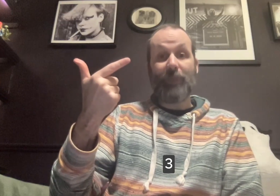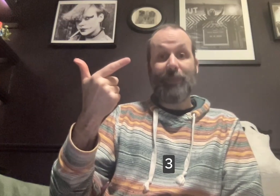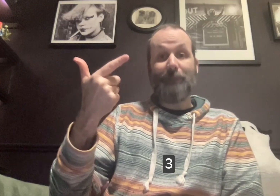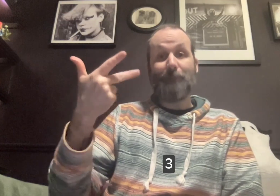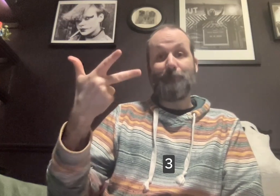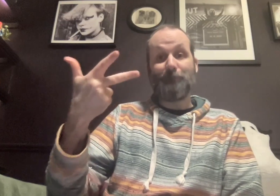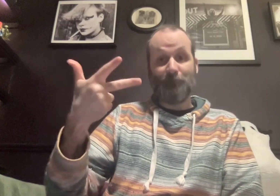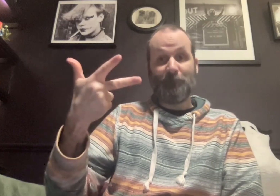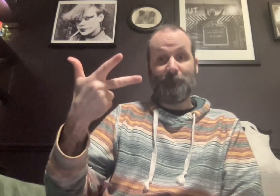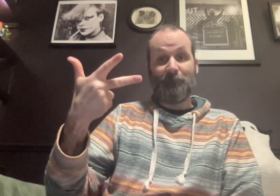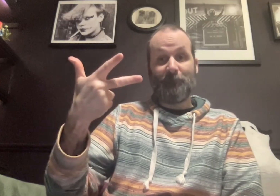3.